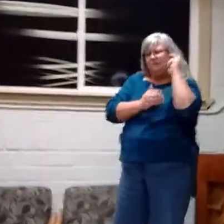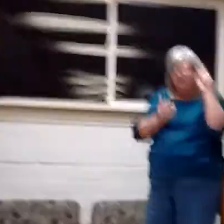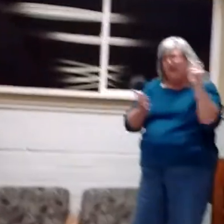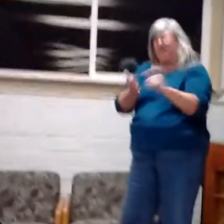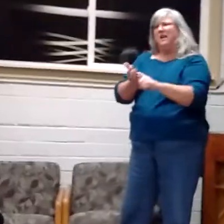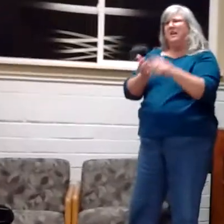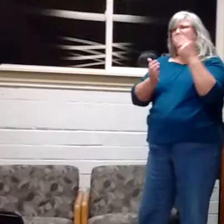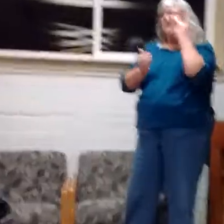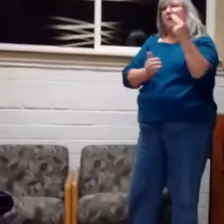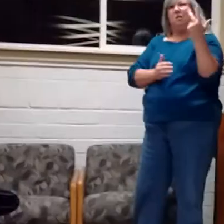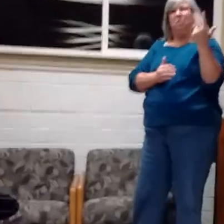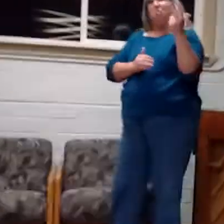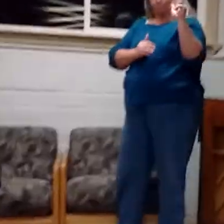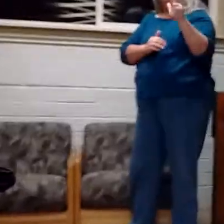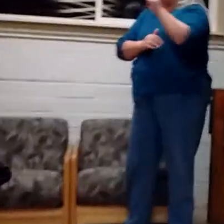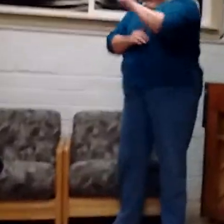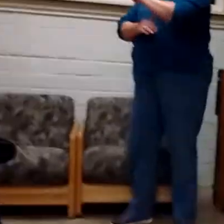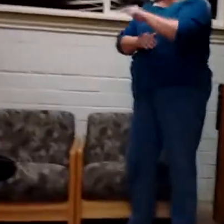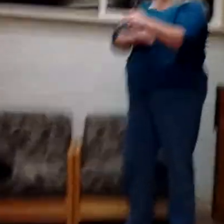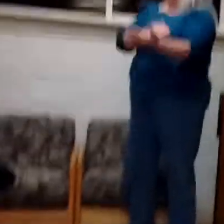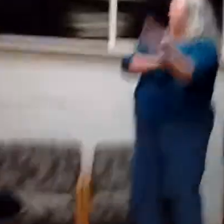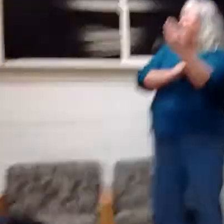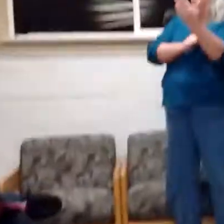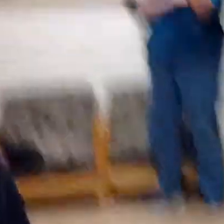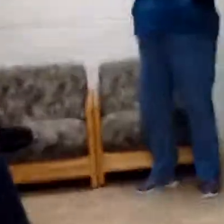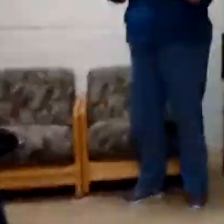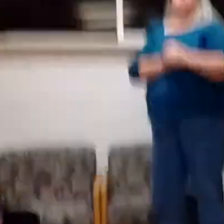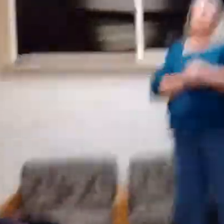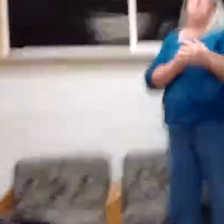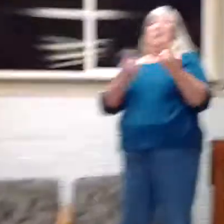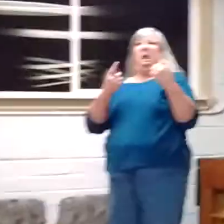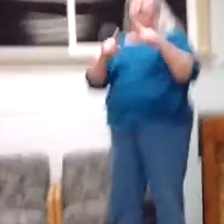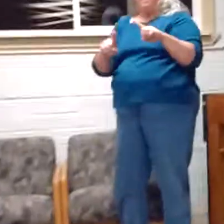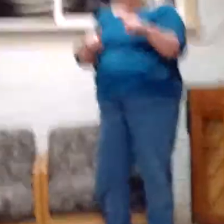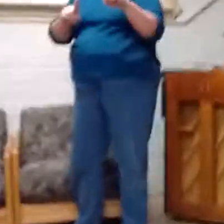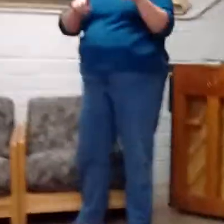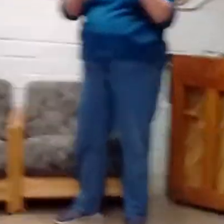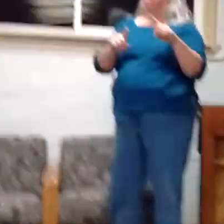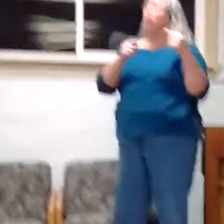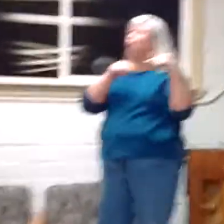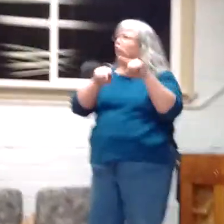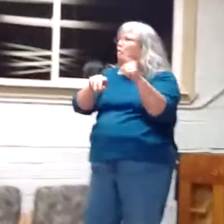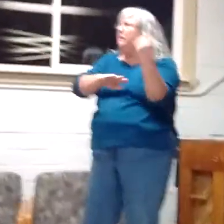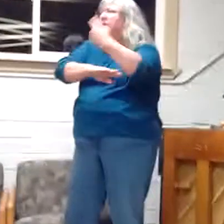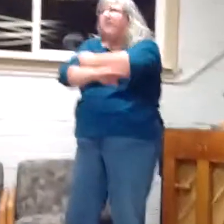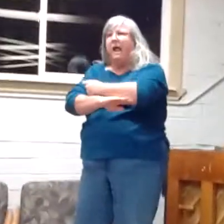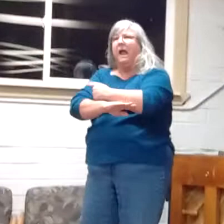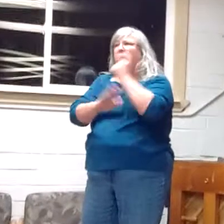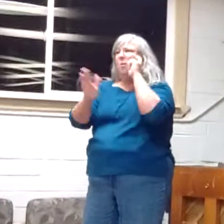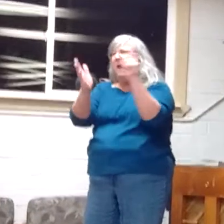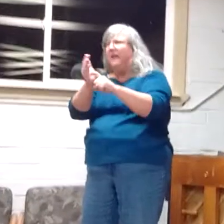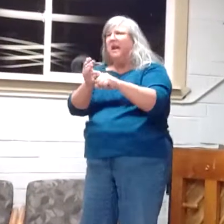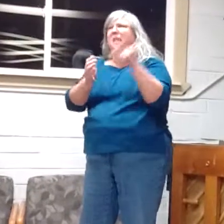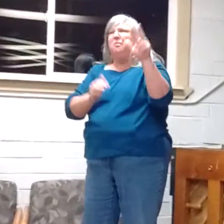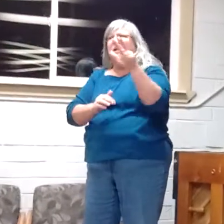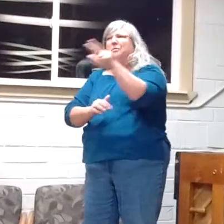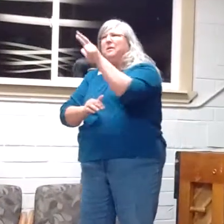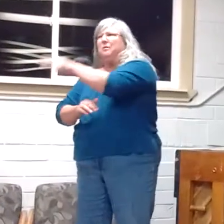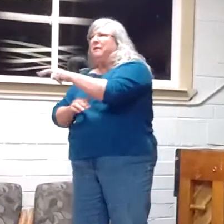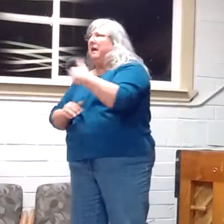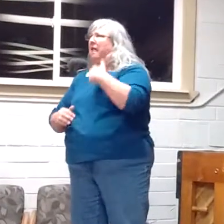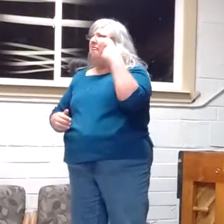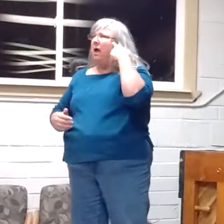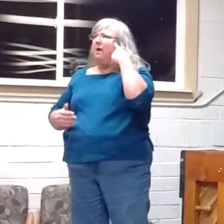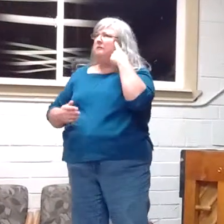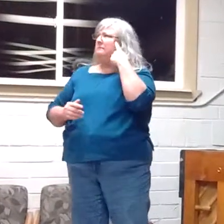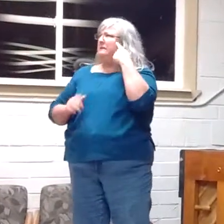wake up. During the day, I started seeing it. I started getting scared. I didn't know what was gonna happen. I thought something bad was